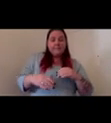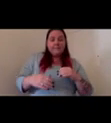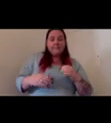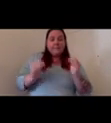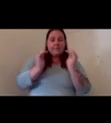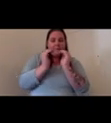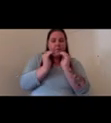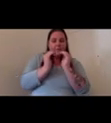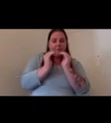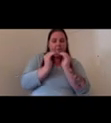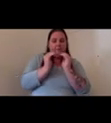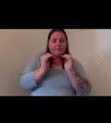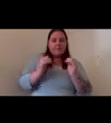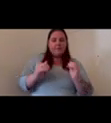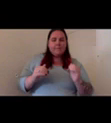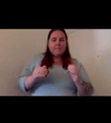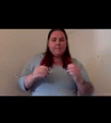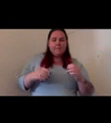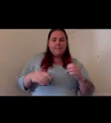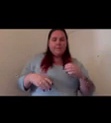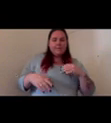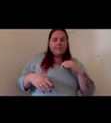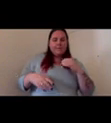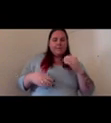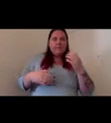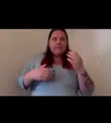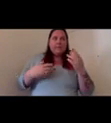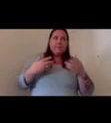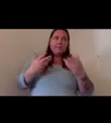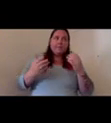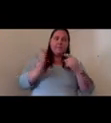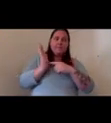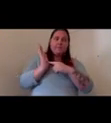communication access that is equal.